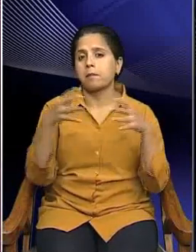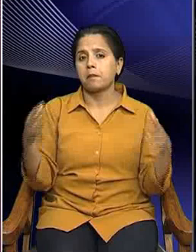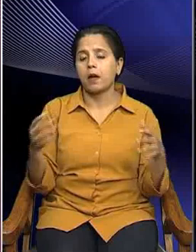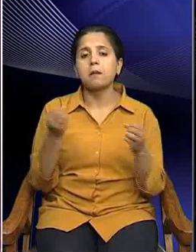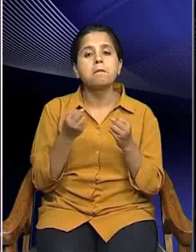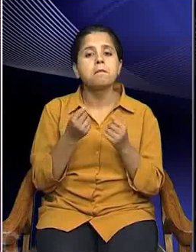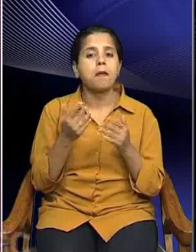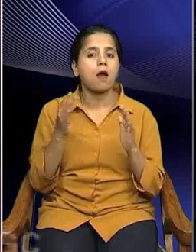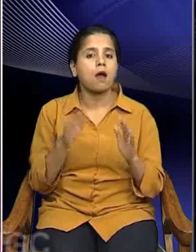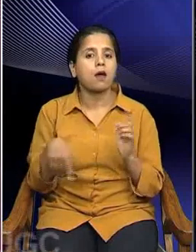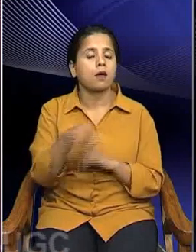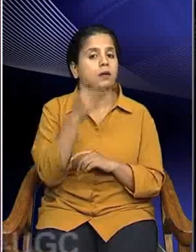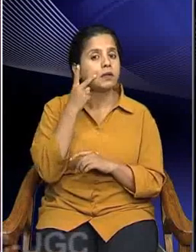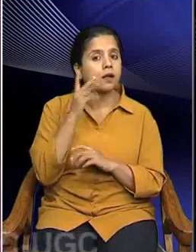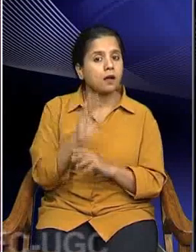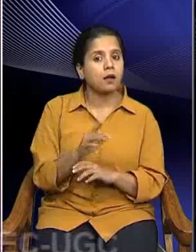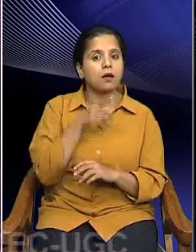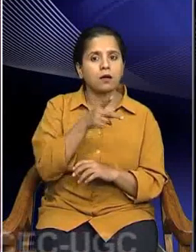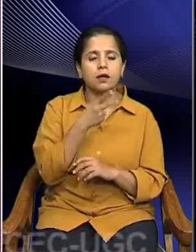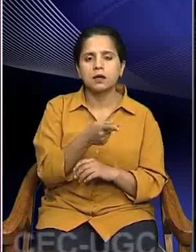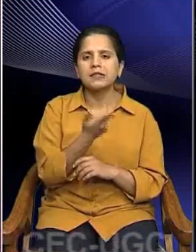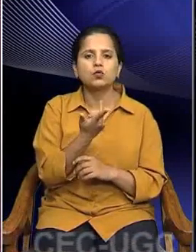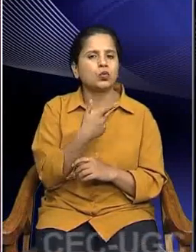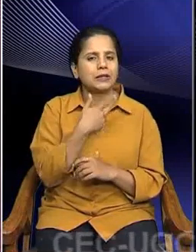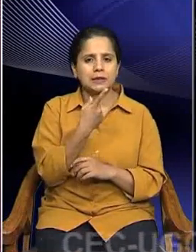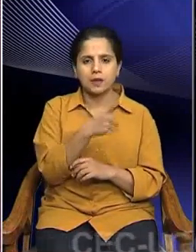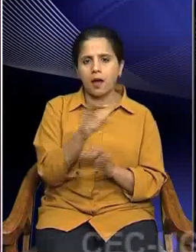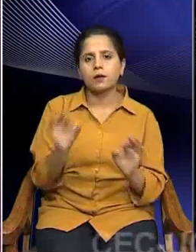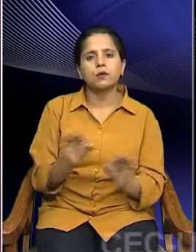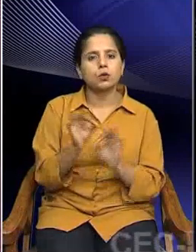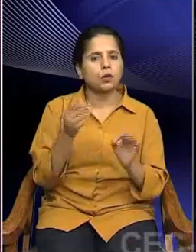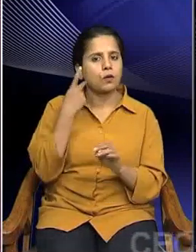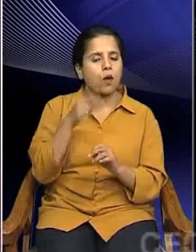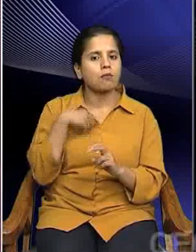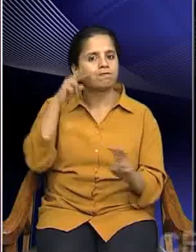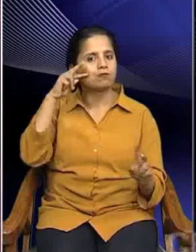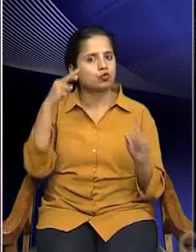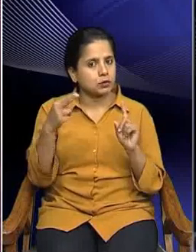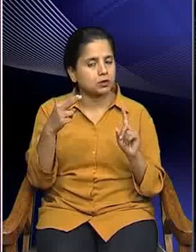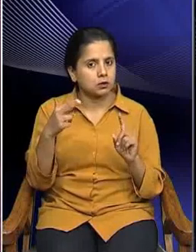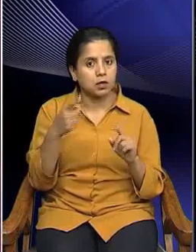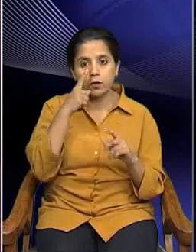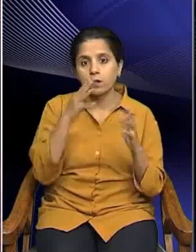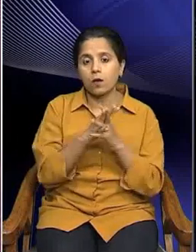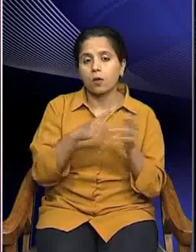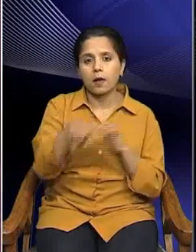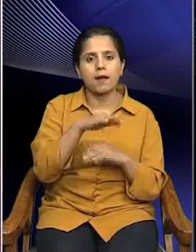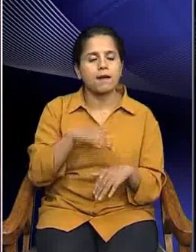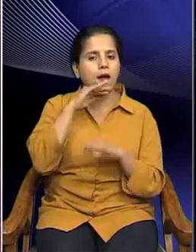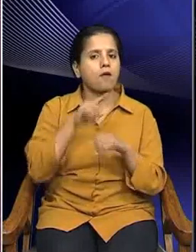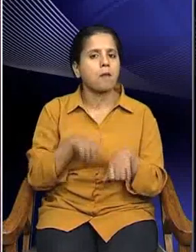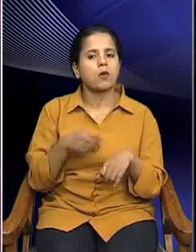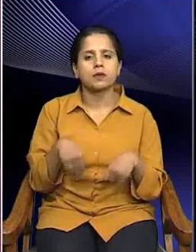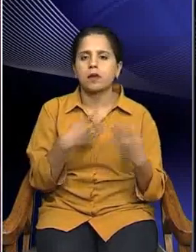generally are not, egalitarian from the gender perspective, and then women do not get enough